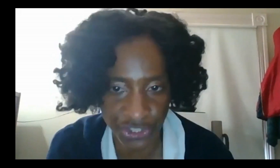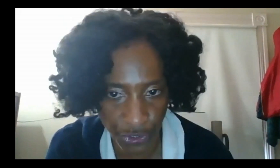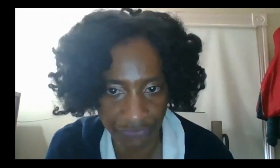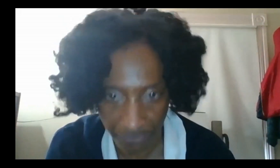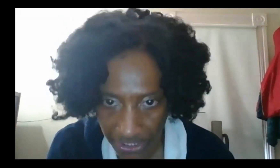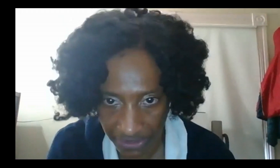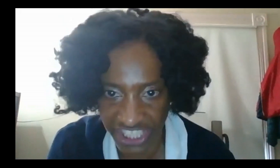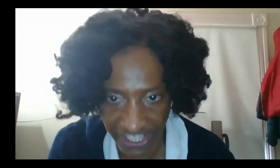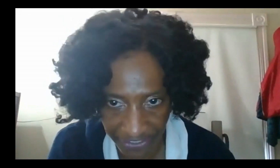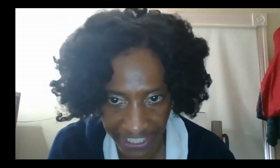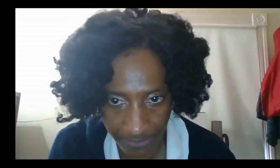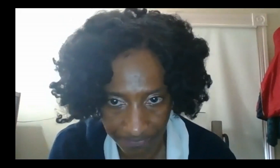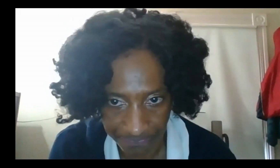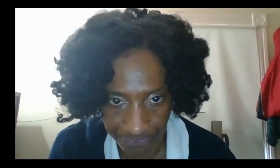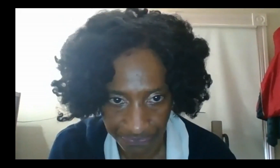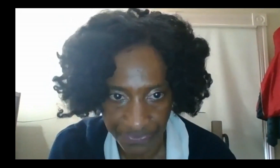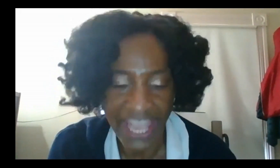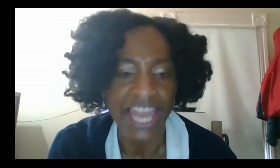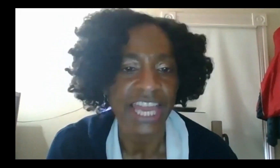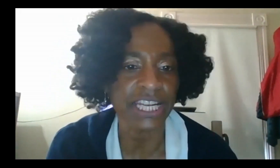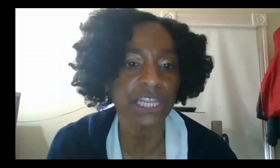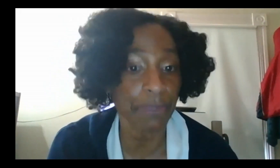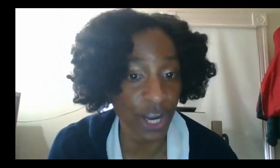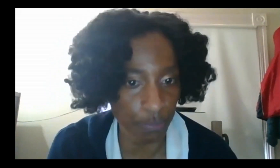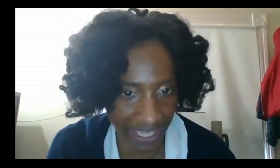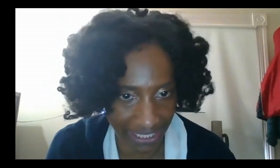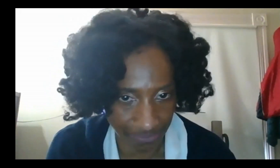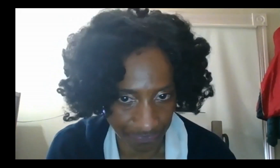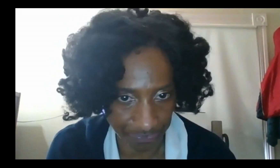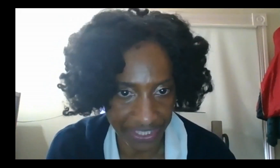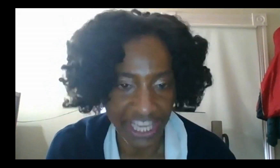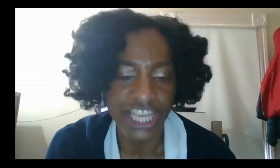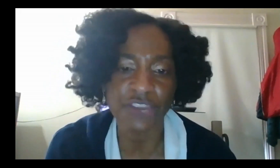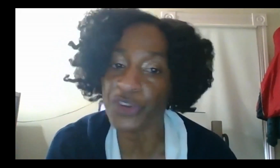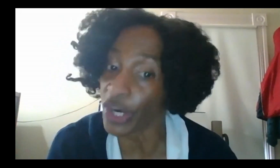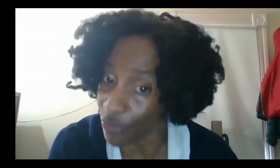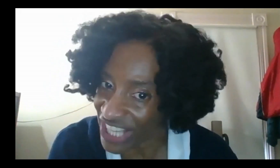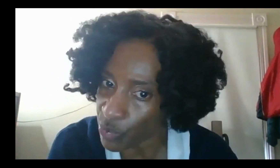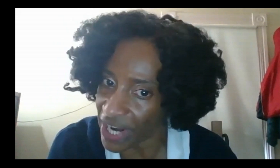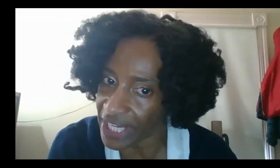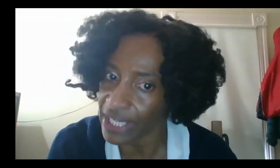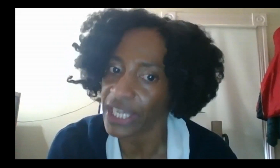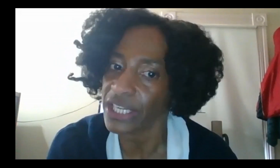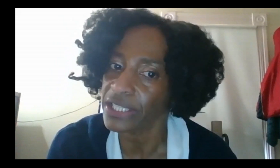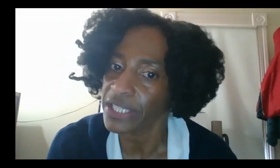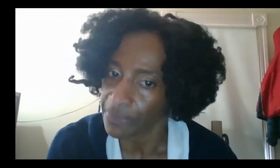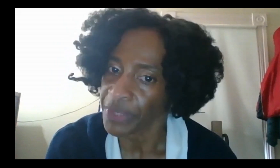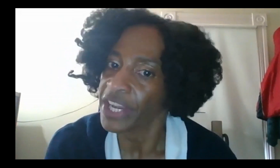membership certificate and a lapel pin. If you are